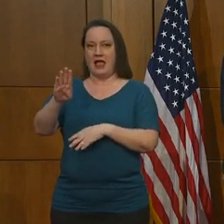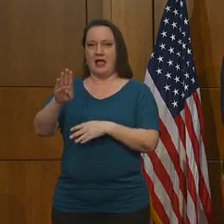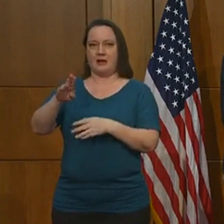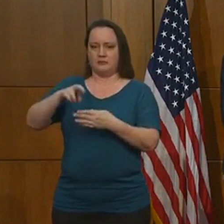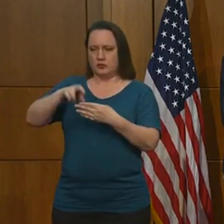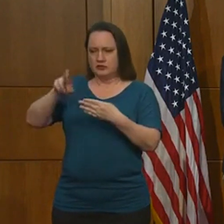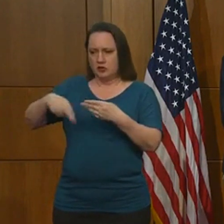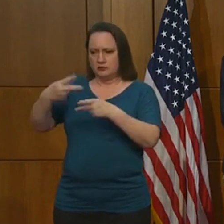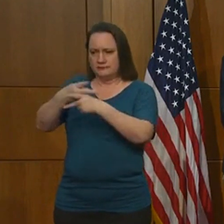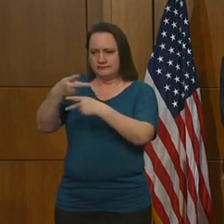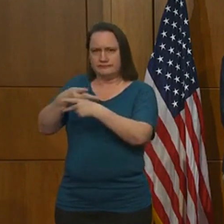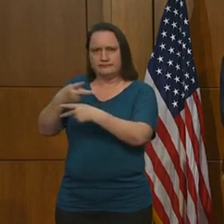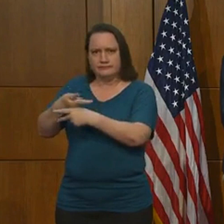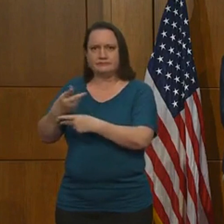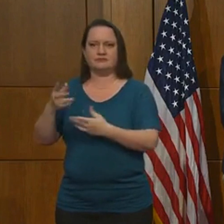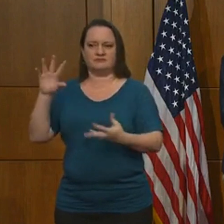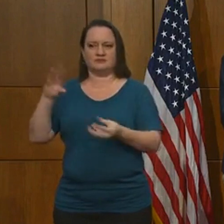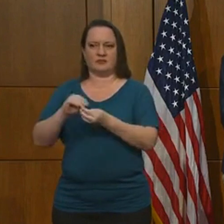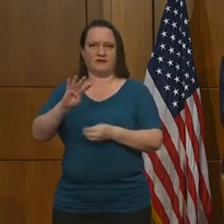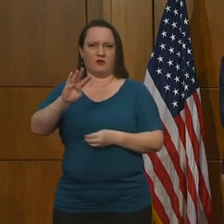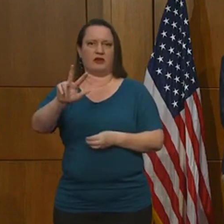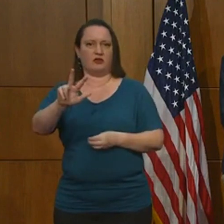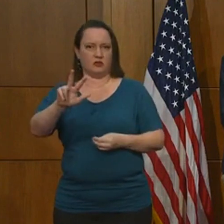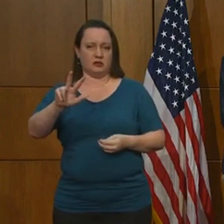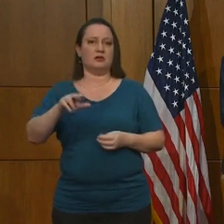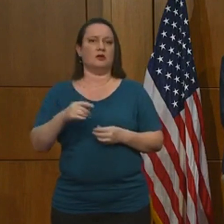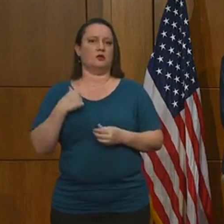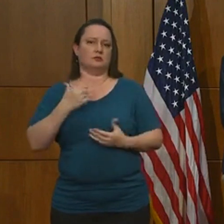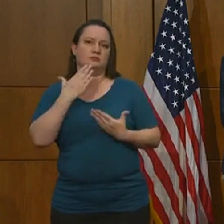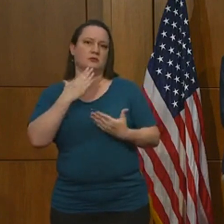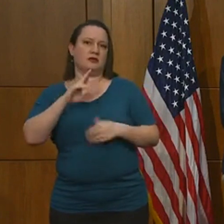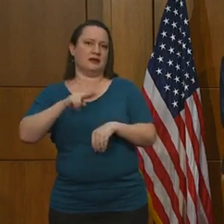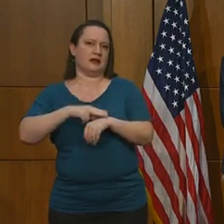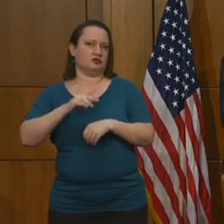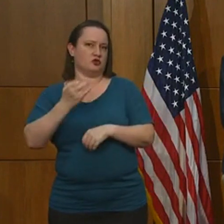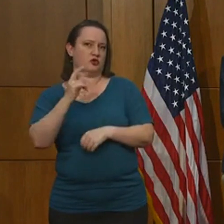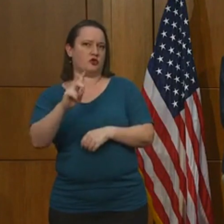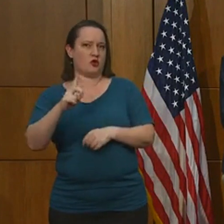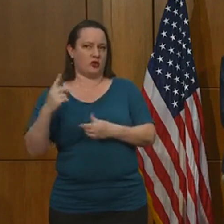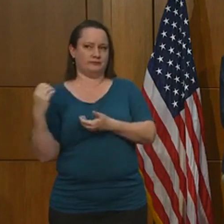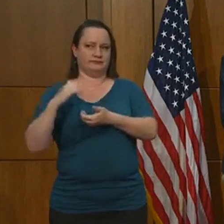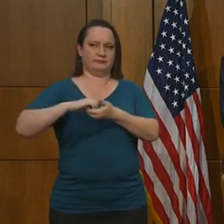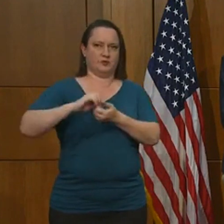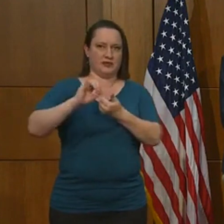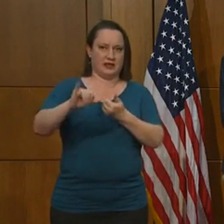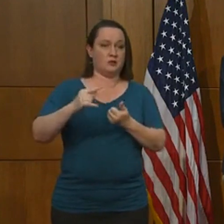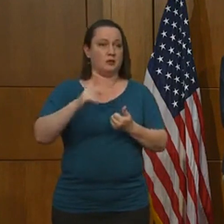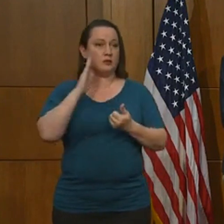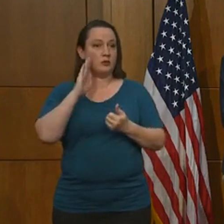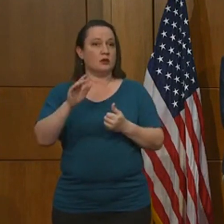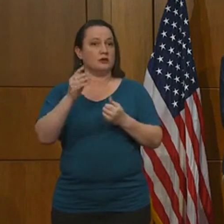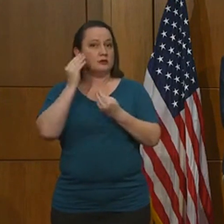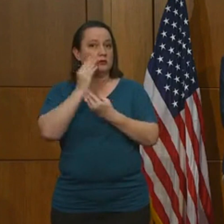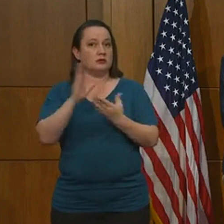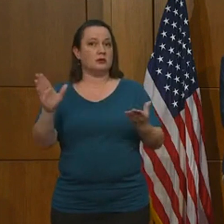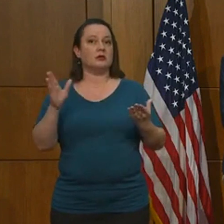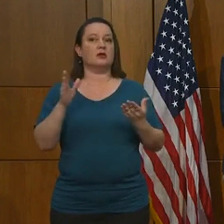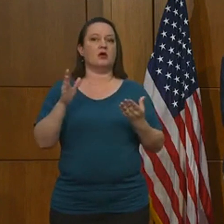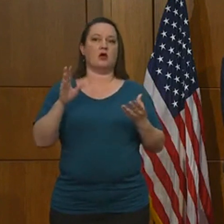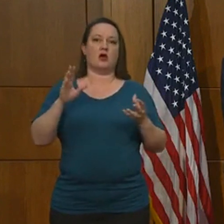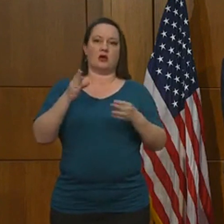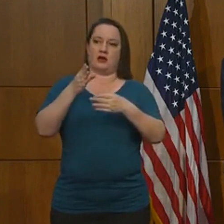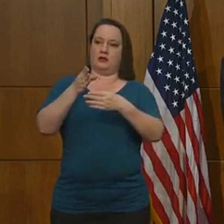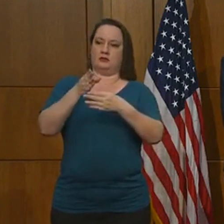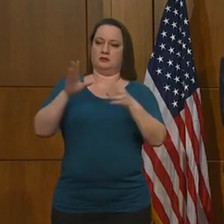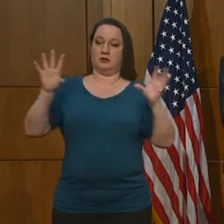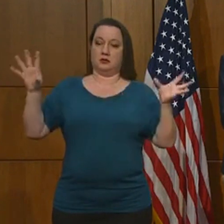And we're grateful for the partnership with the National Guard there. So yes, we will continue to provide updates on the aggregate information. We won't